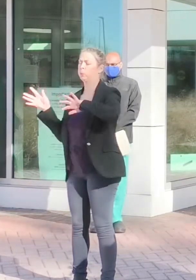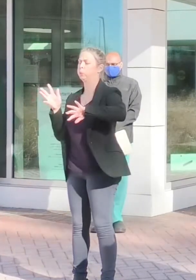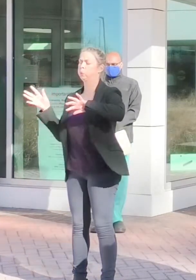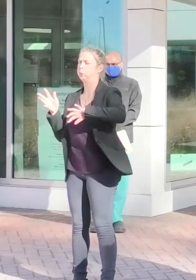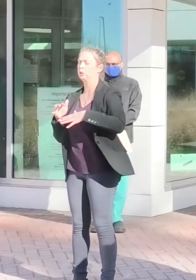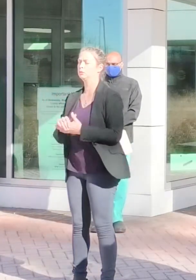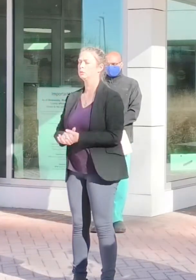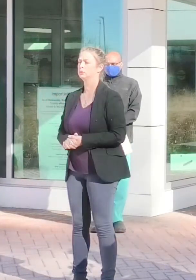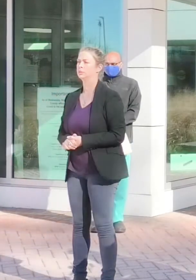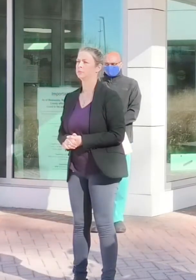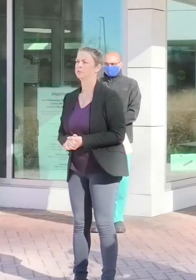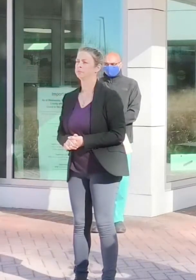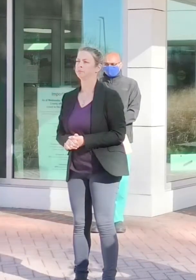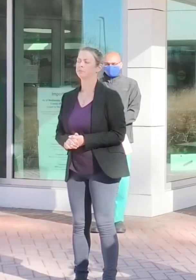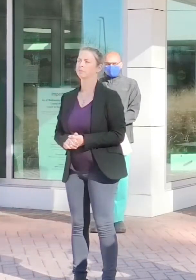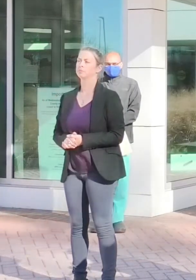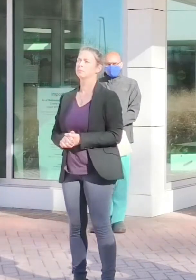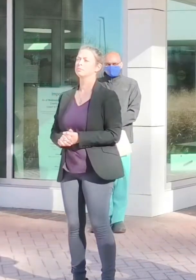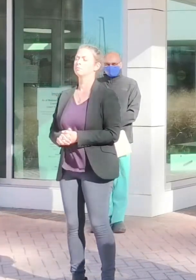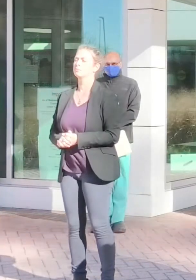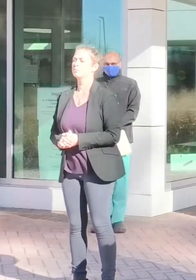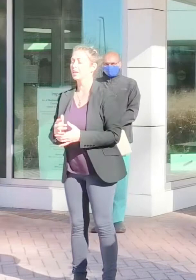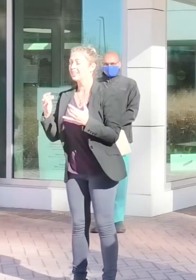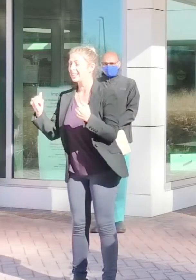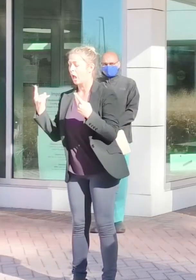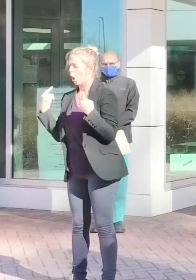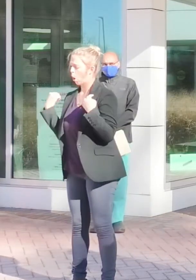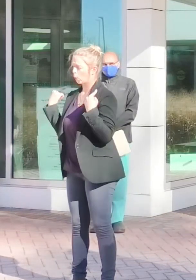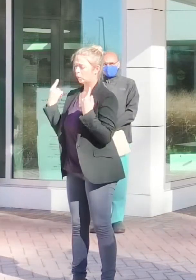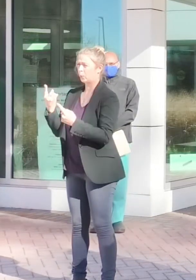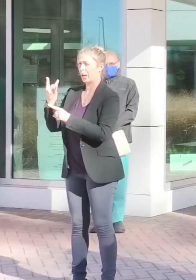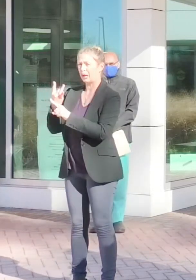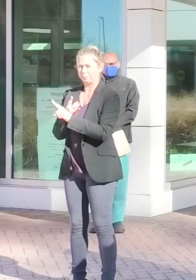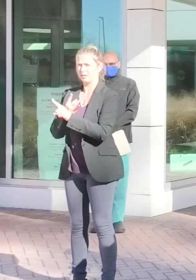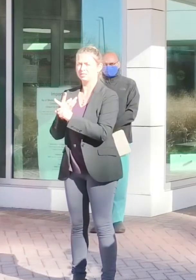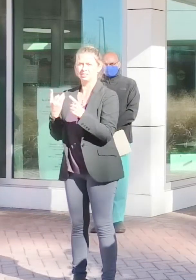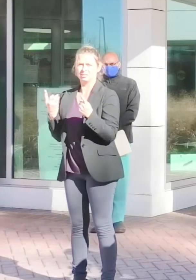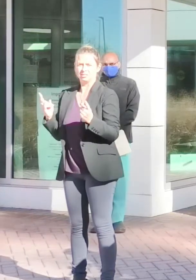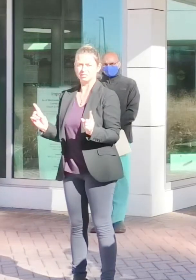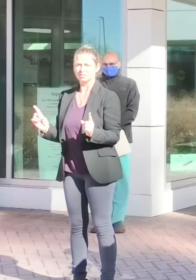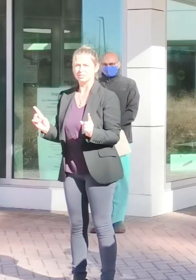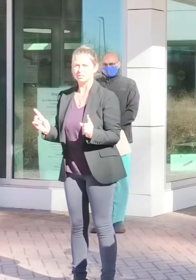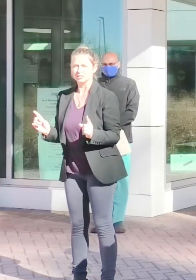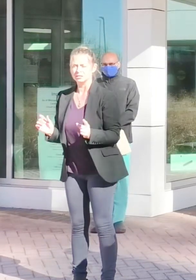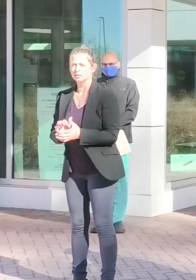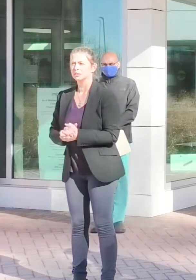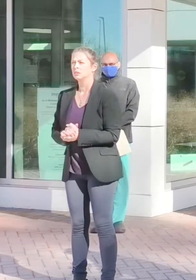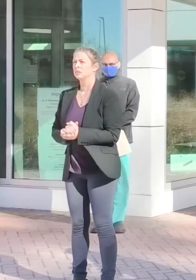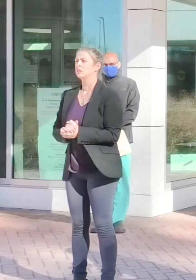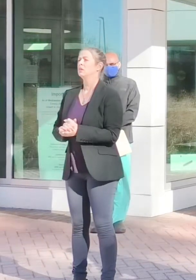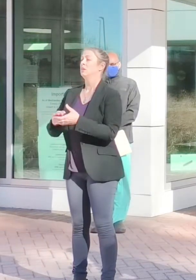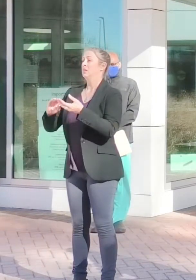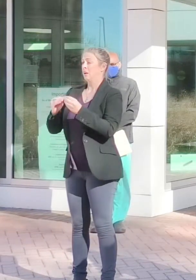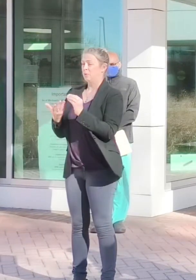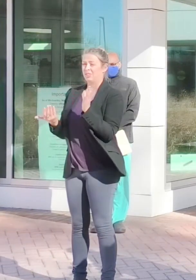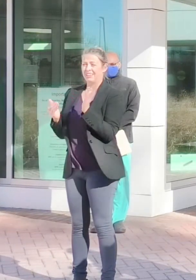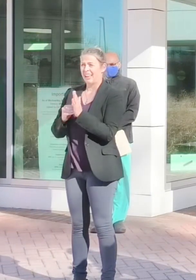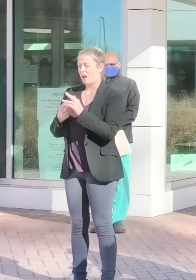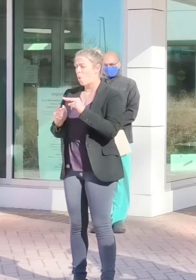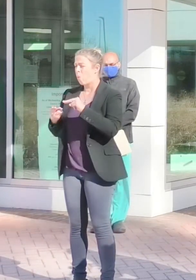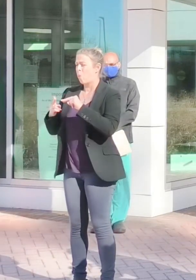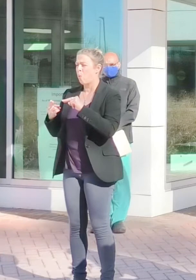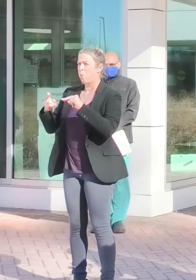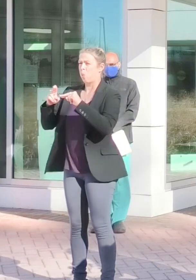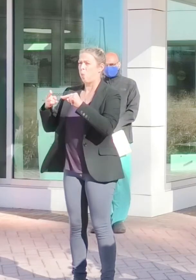Here, many months later, in even more challenging times, when case numbers are rising, along